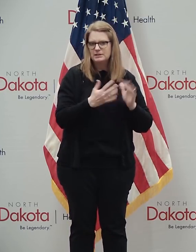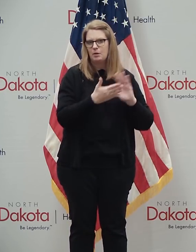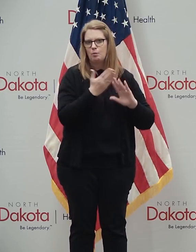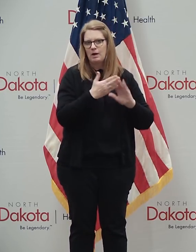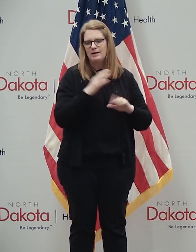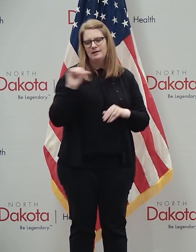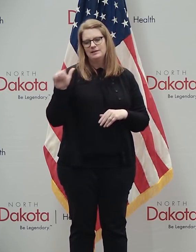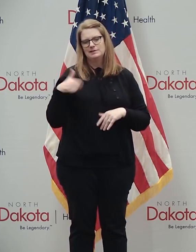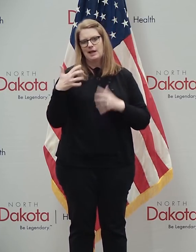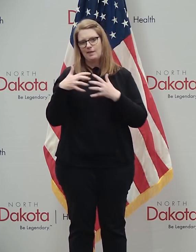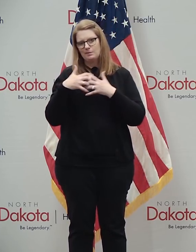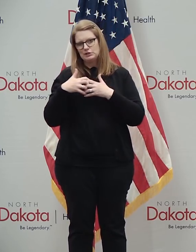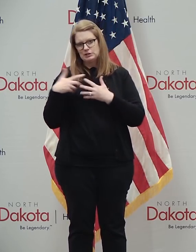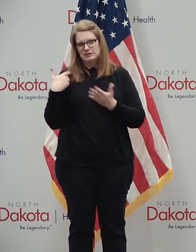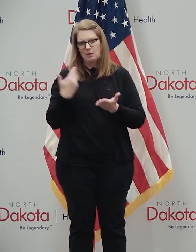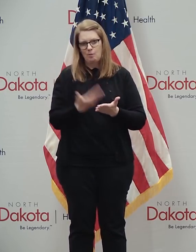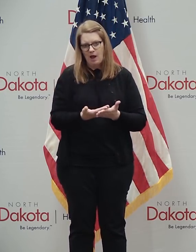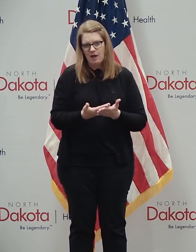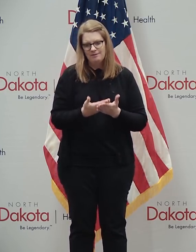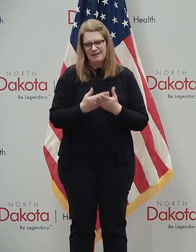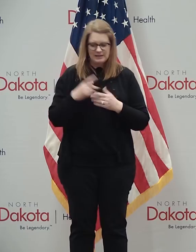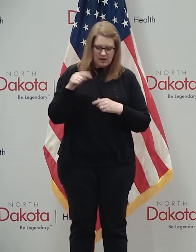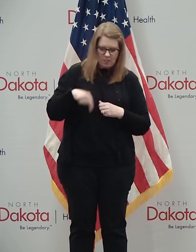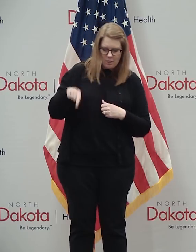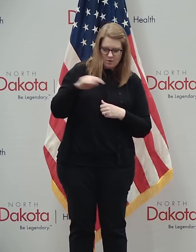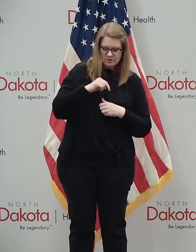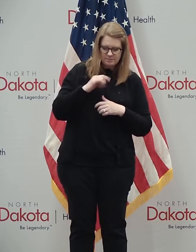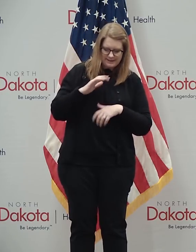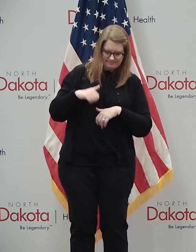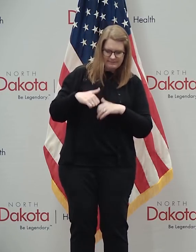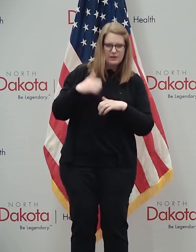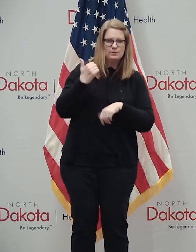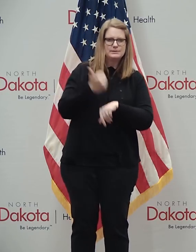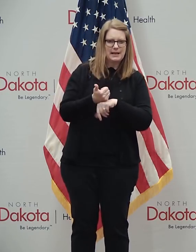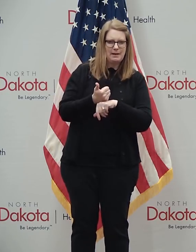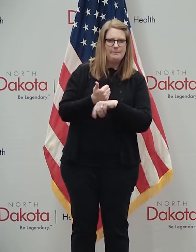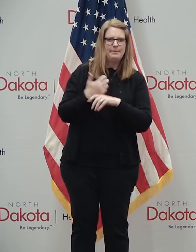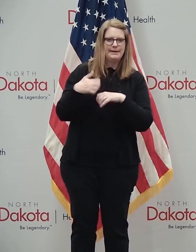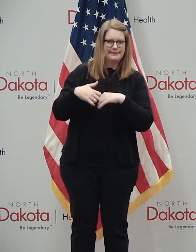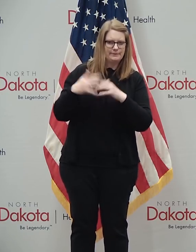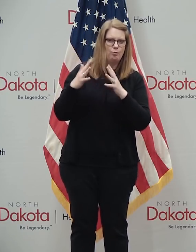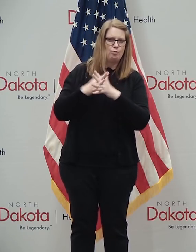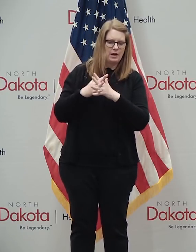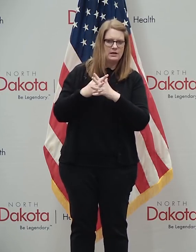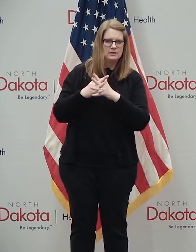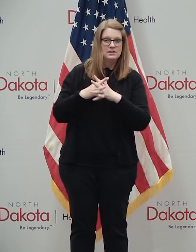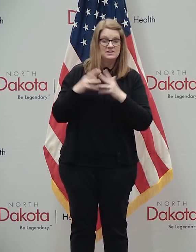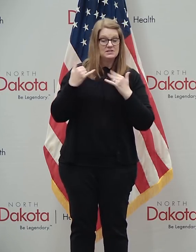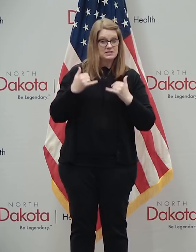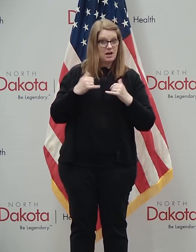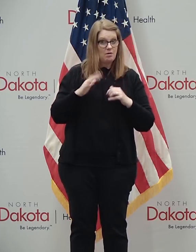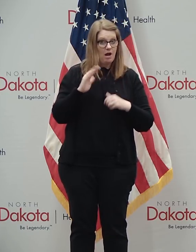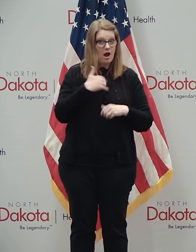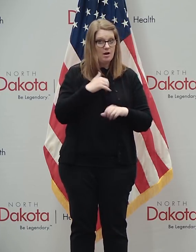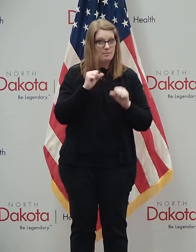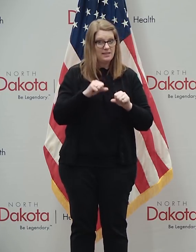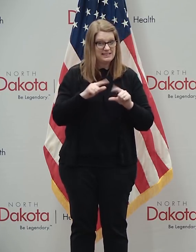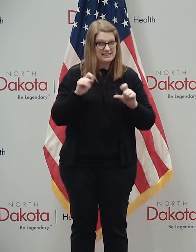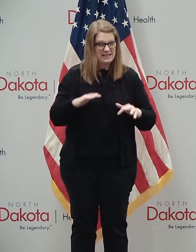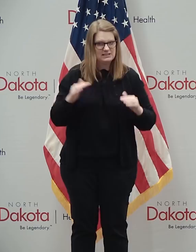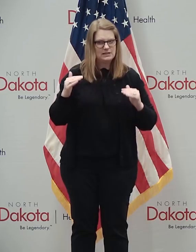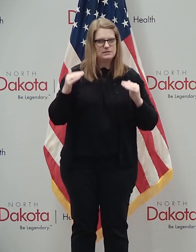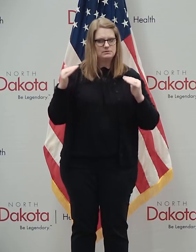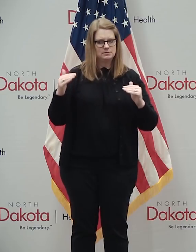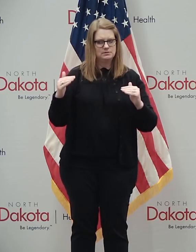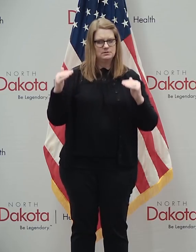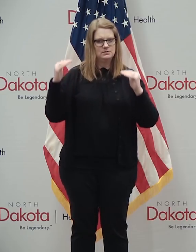arrived today that are in the process of being validated. So our capacity is growing to the point where, we were